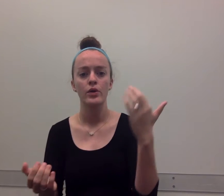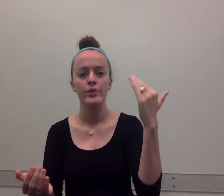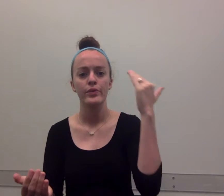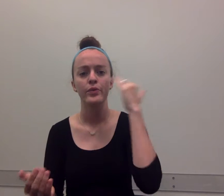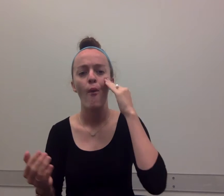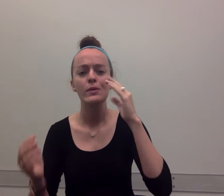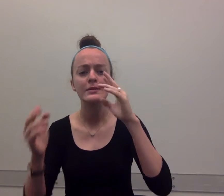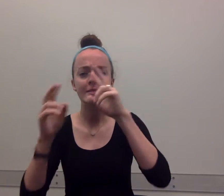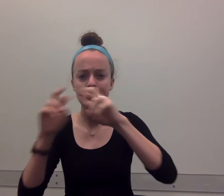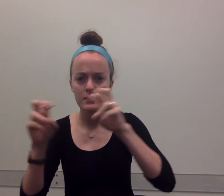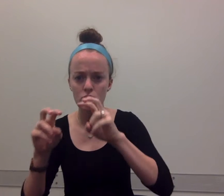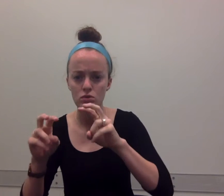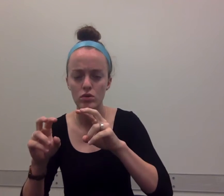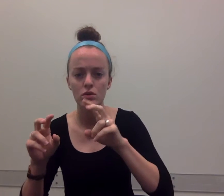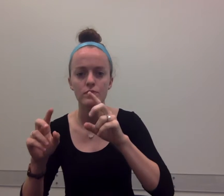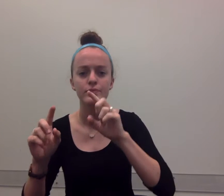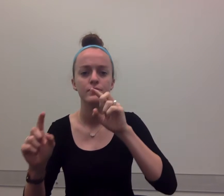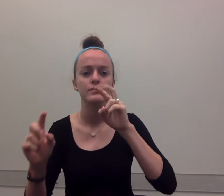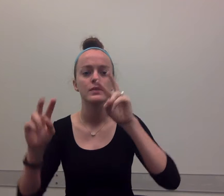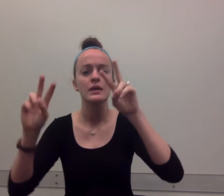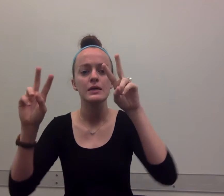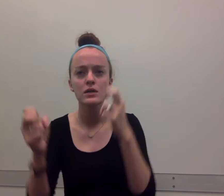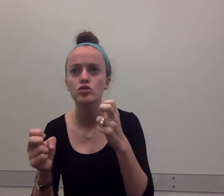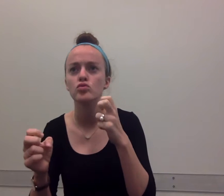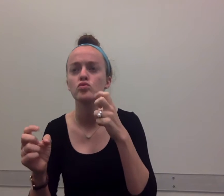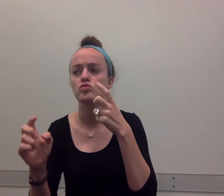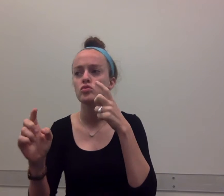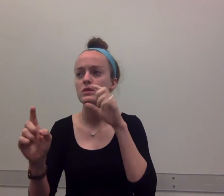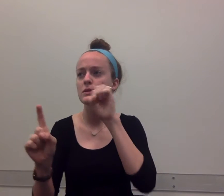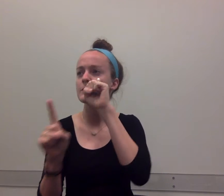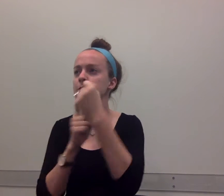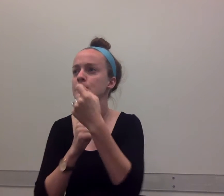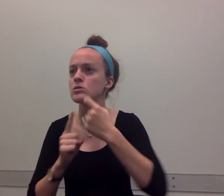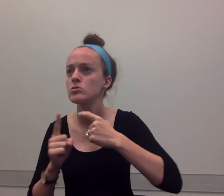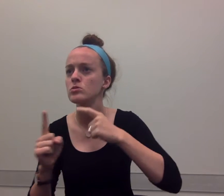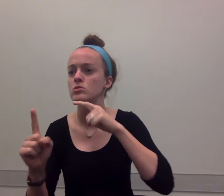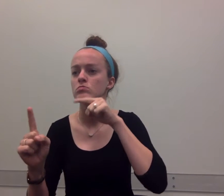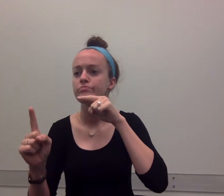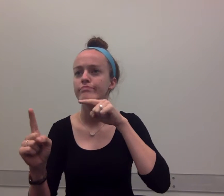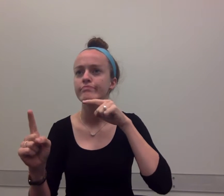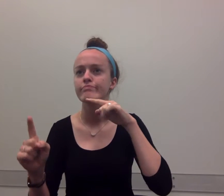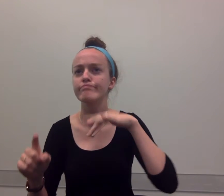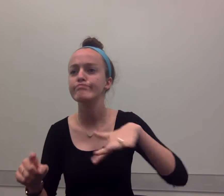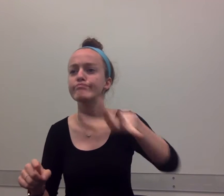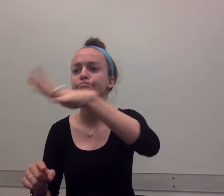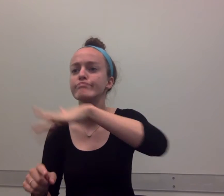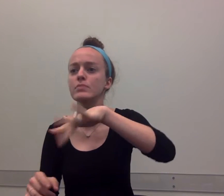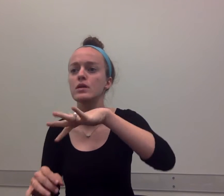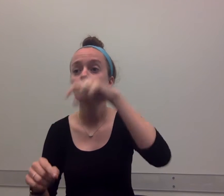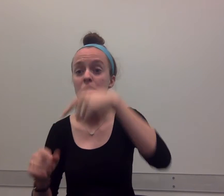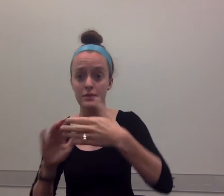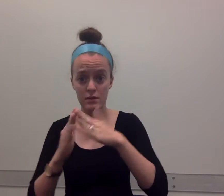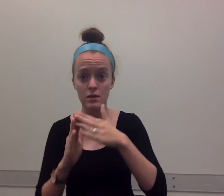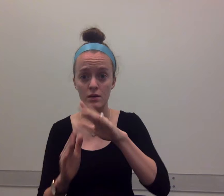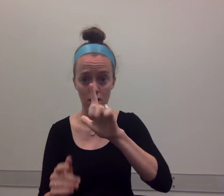and the circumstances around you. I learned so much more about this city, the city of Little Rock, through law